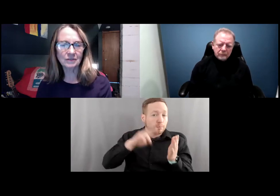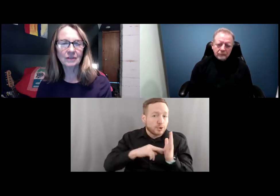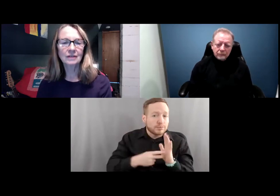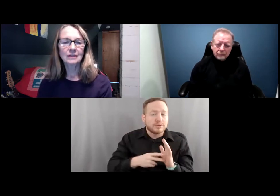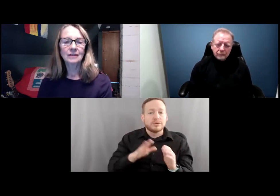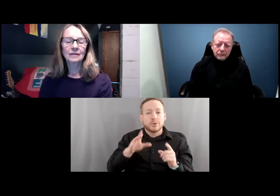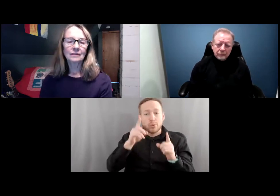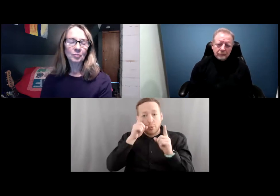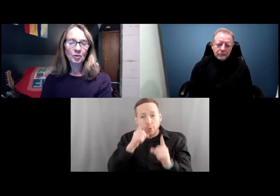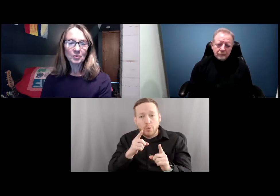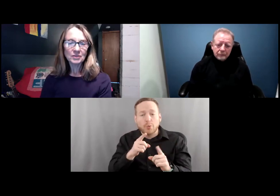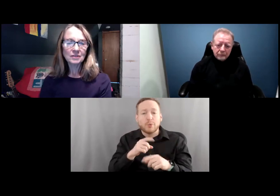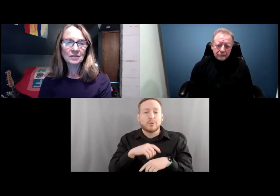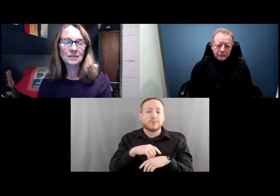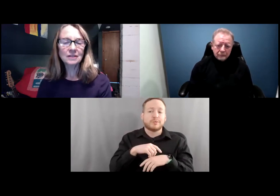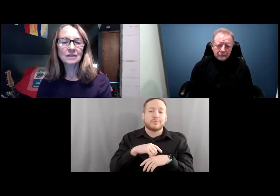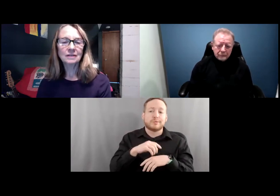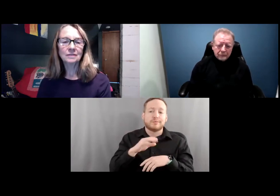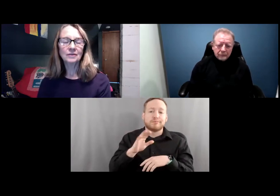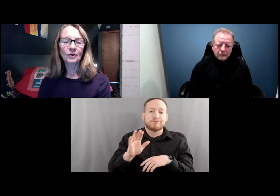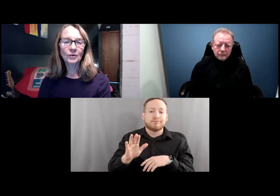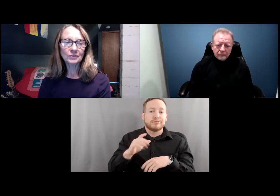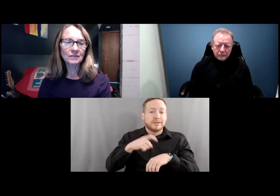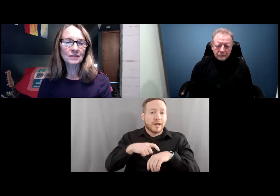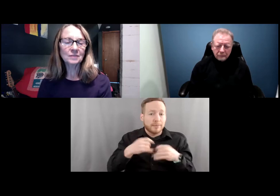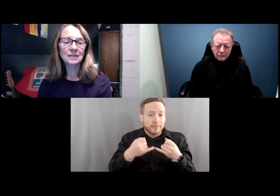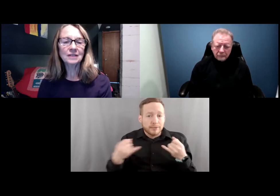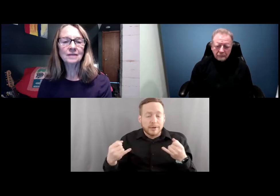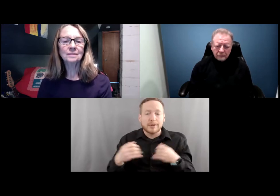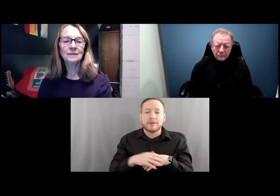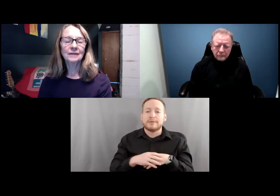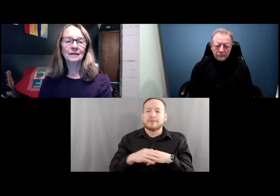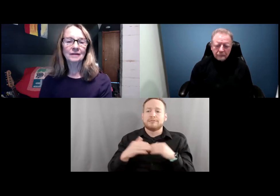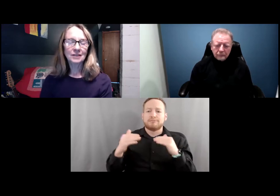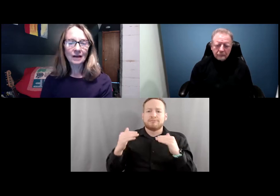service. The purpose of the committee, the goals of the committee,